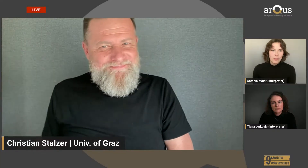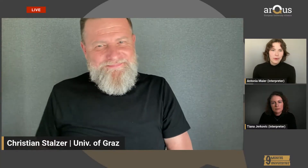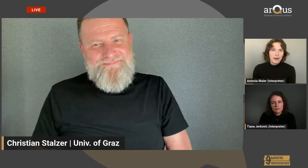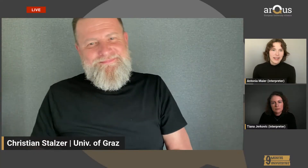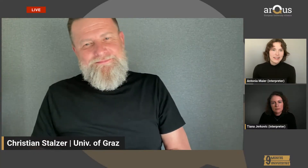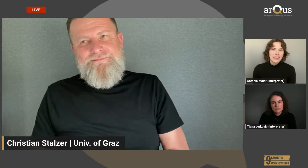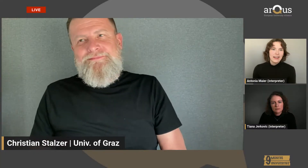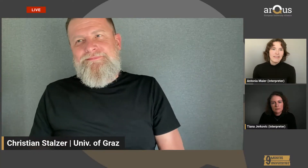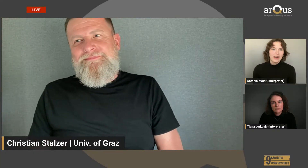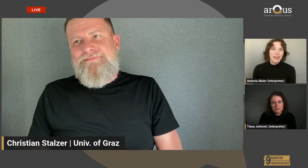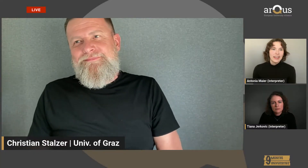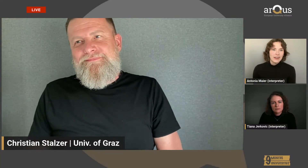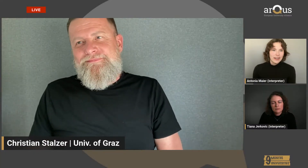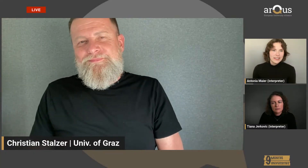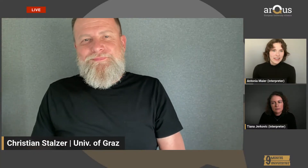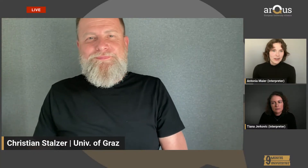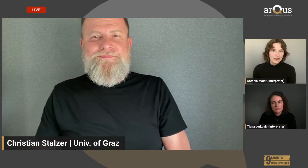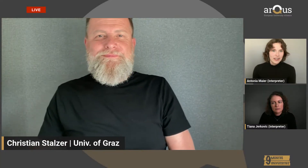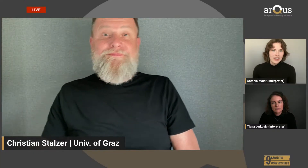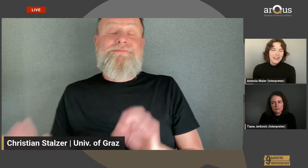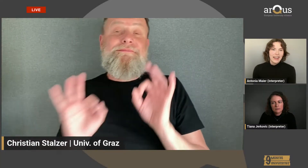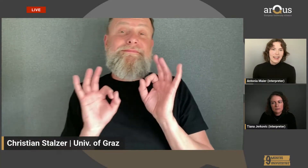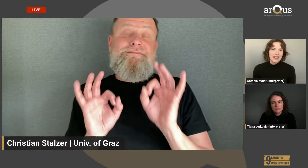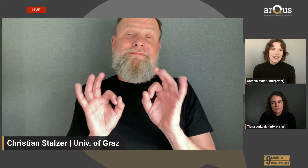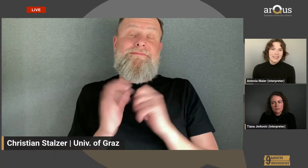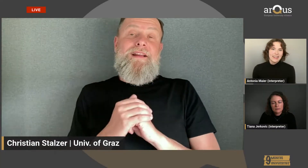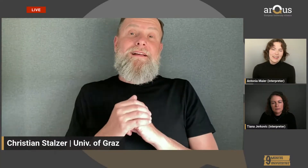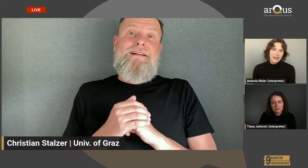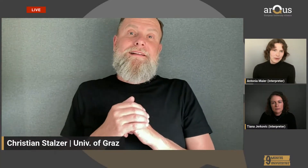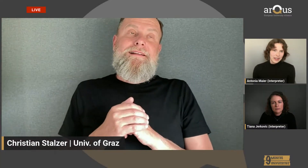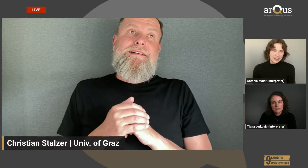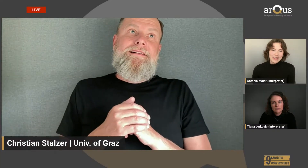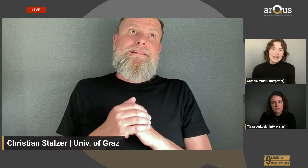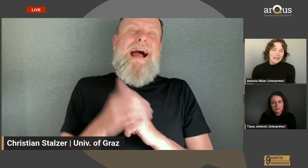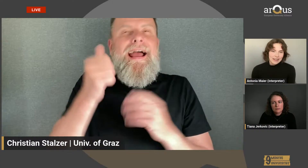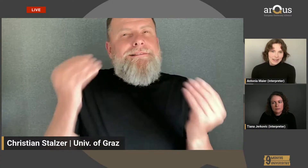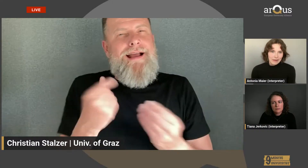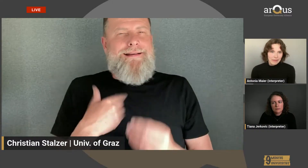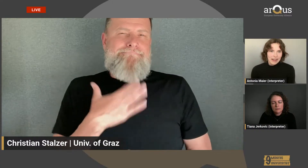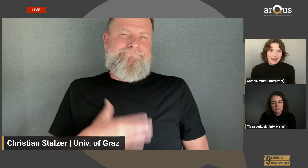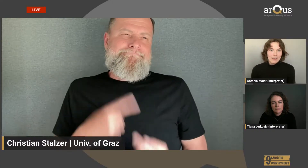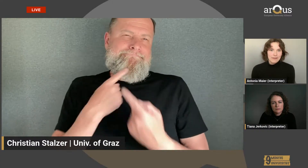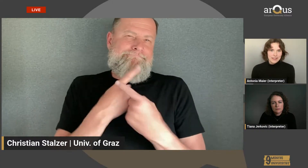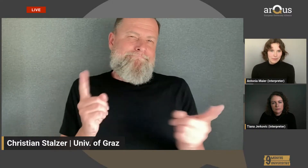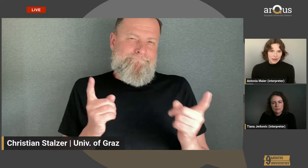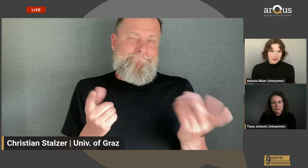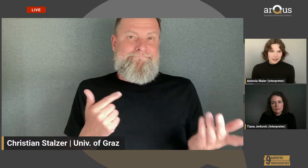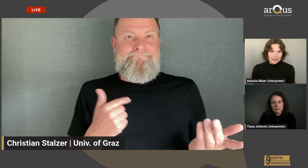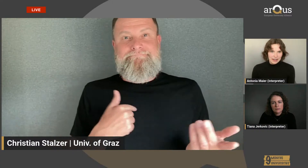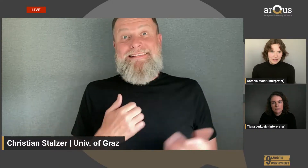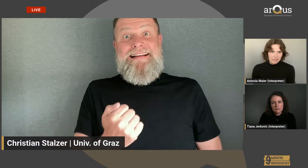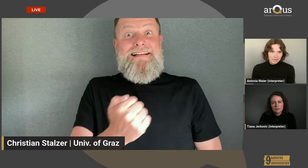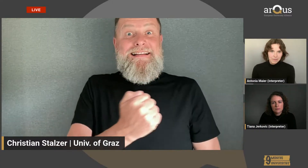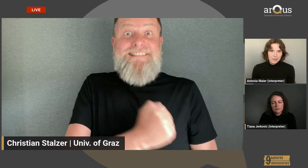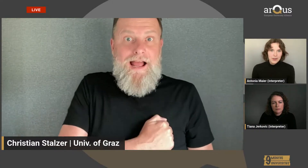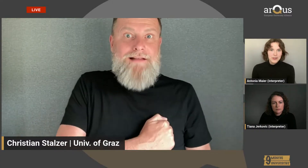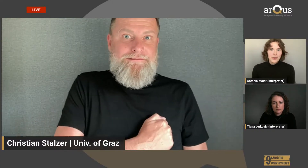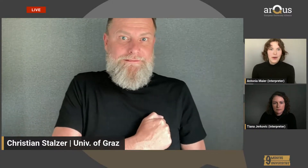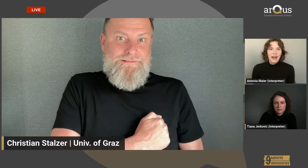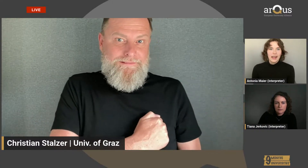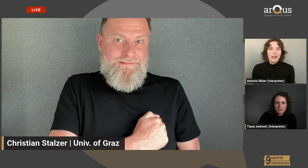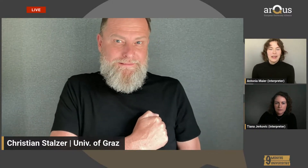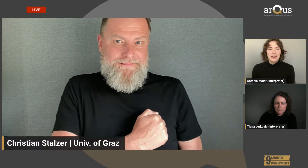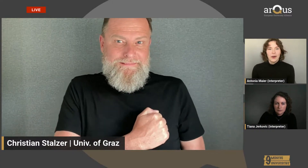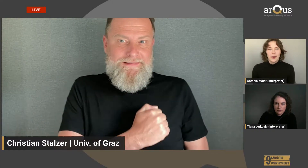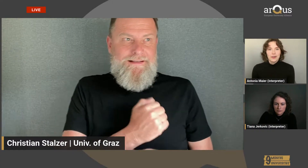still operates very hearing-centric, and that still leaves the barrier there.